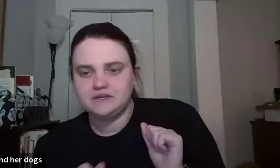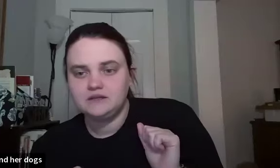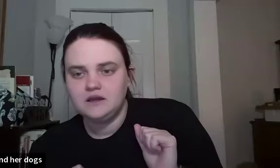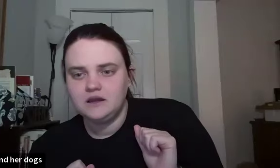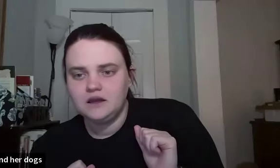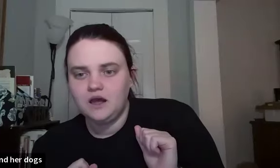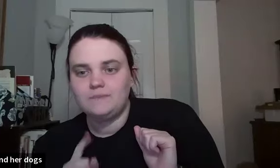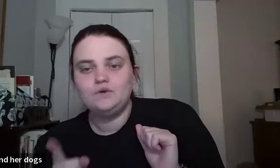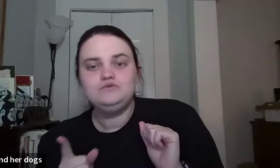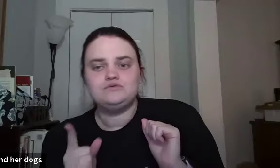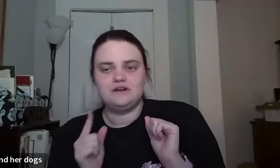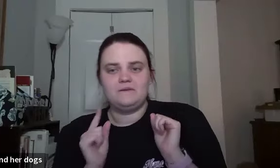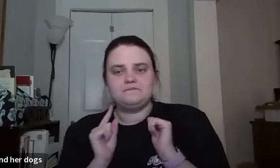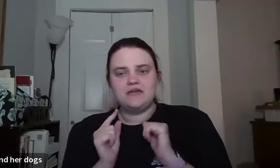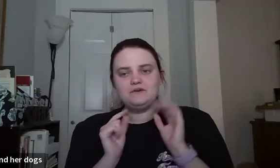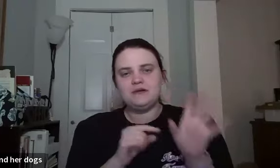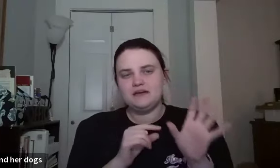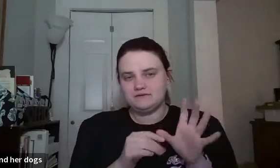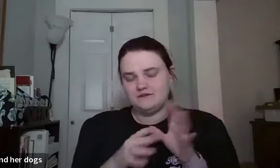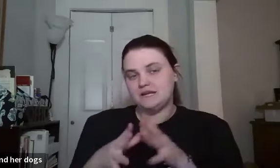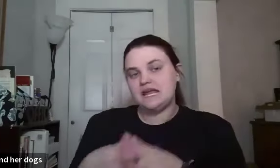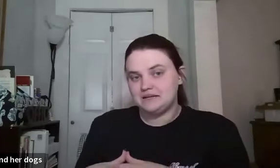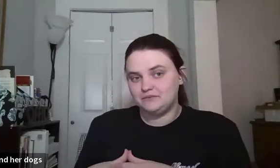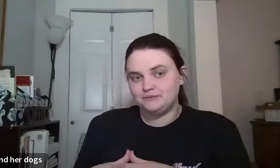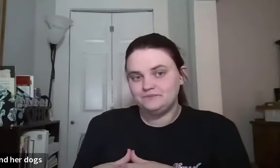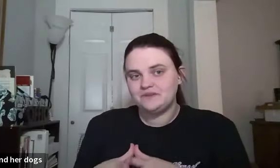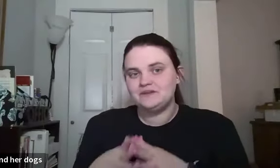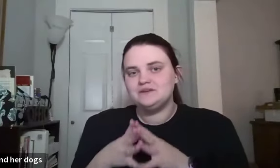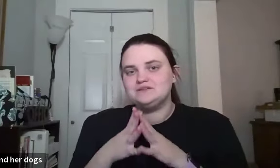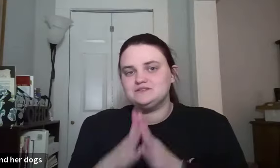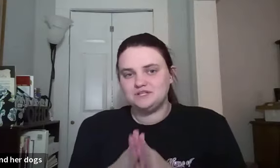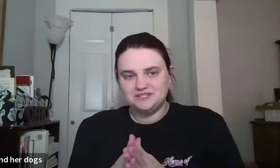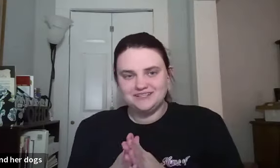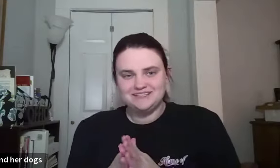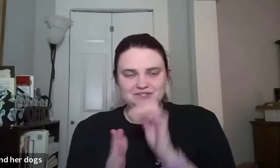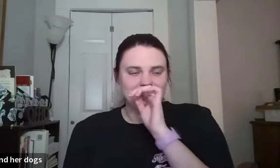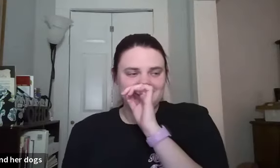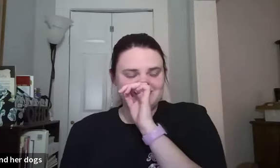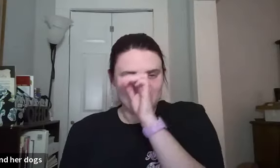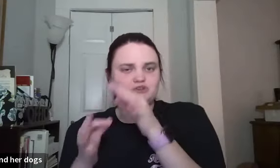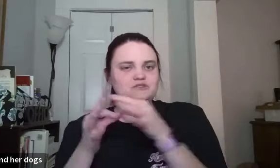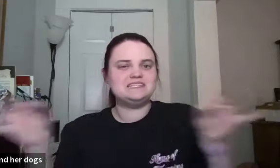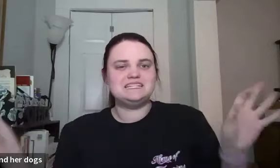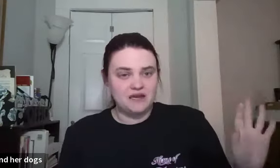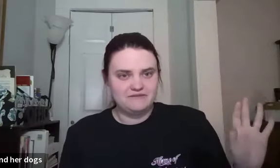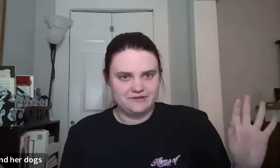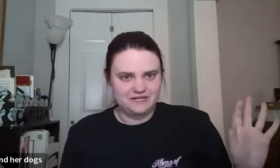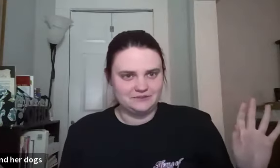tidbit. Good. A favorite pet or favorite animal. So what you're gonna do is, and then we'll do the sentence my favorite animal